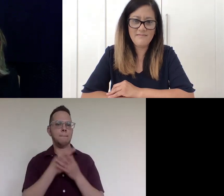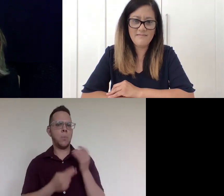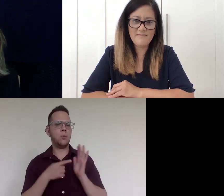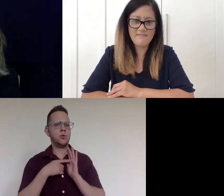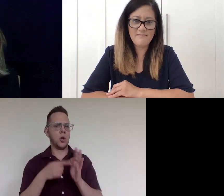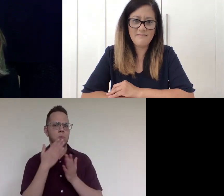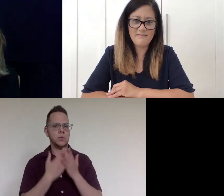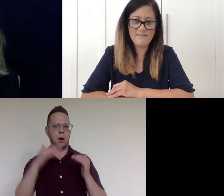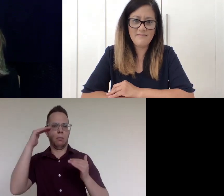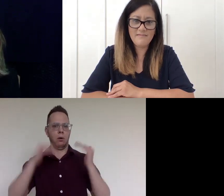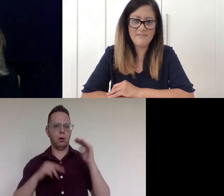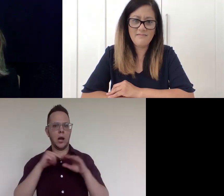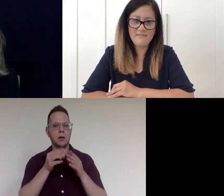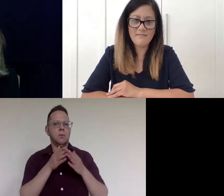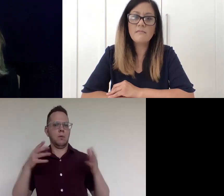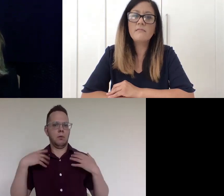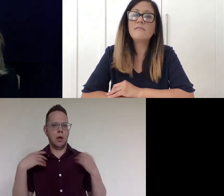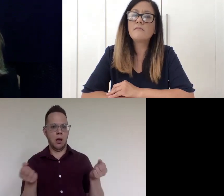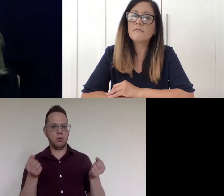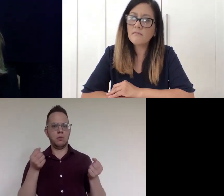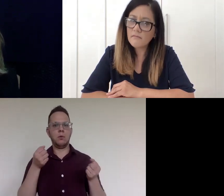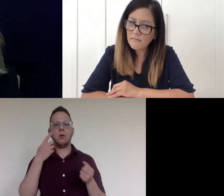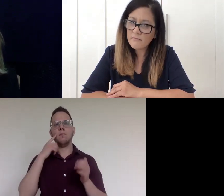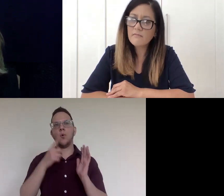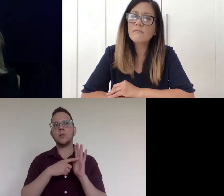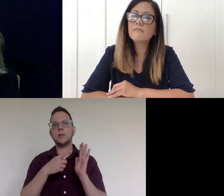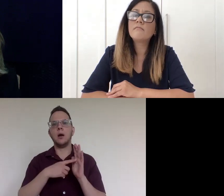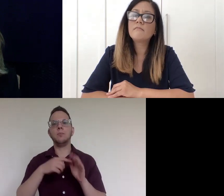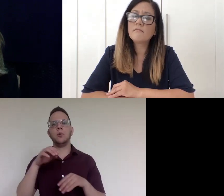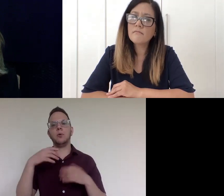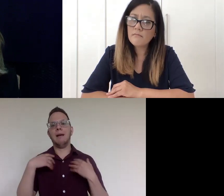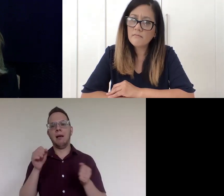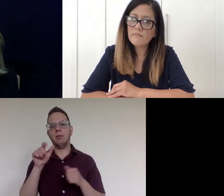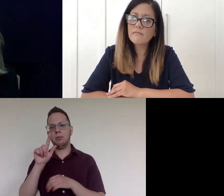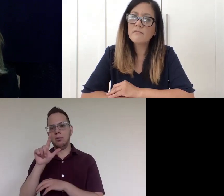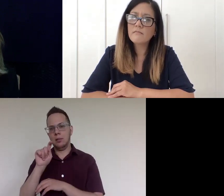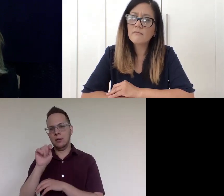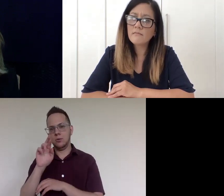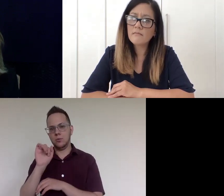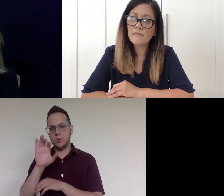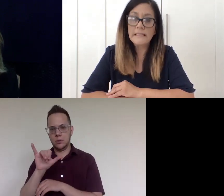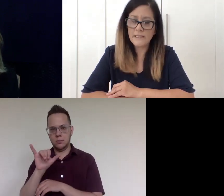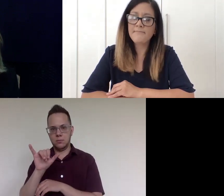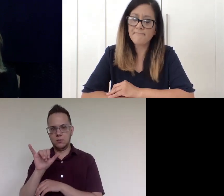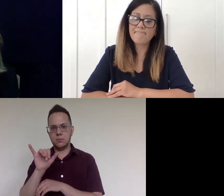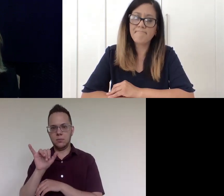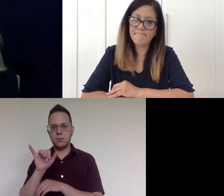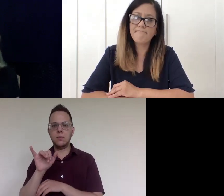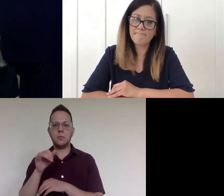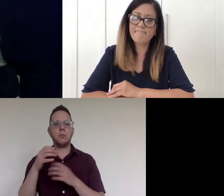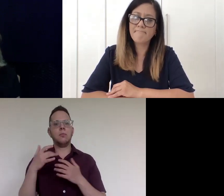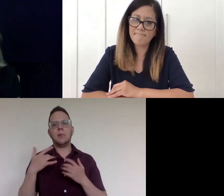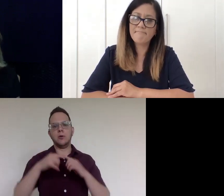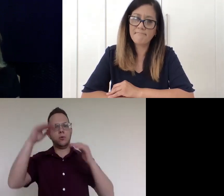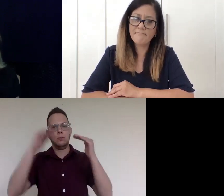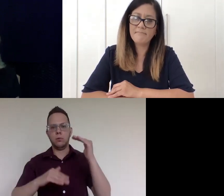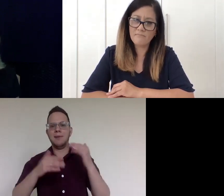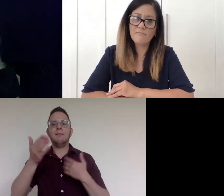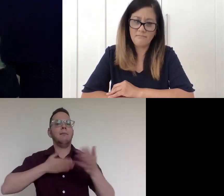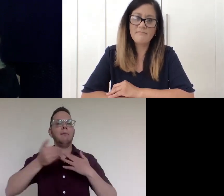you compare them, they both show a disparity in healthcare. For example, things like health